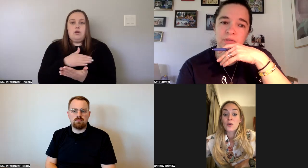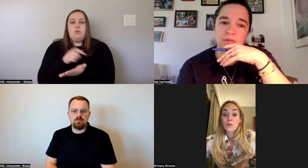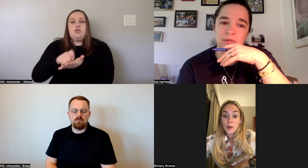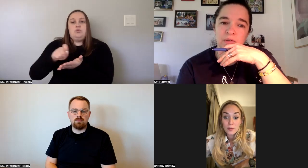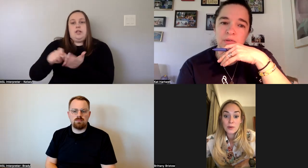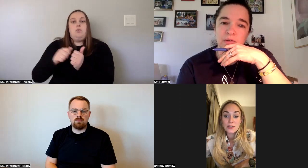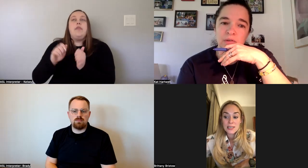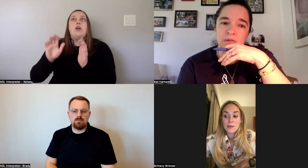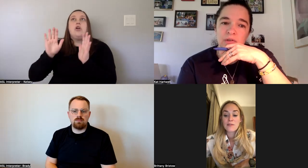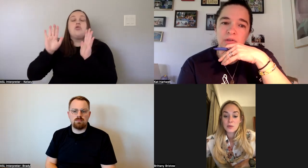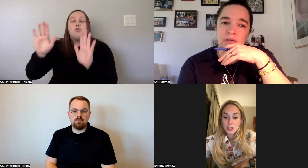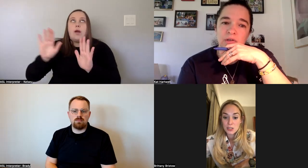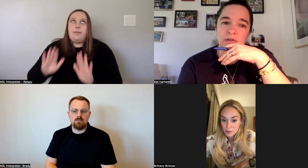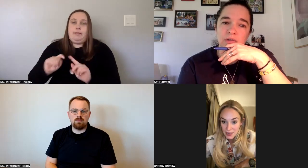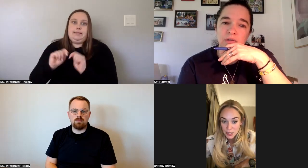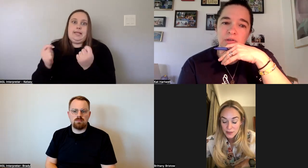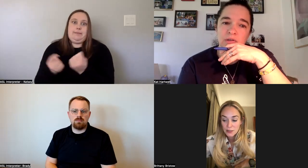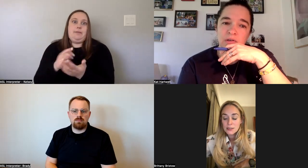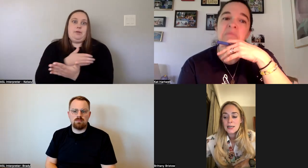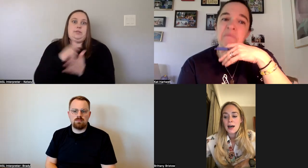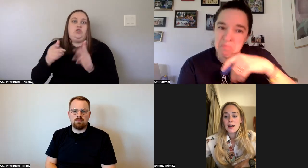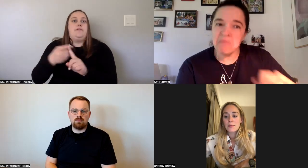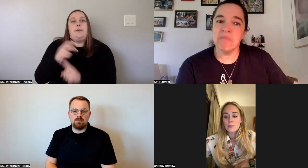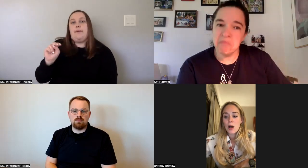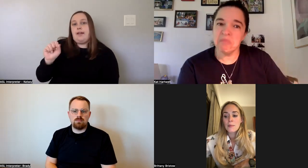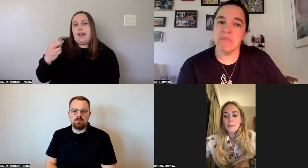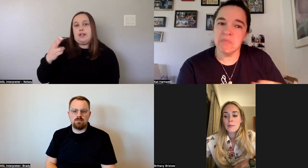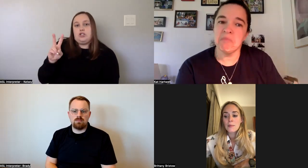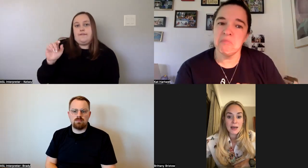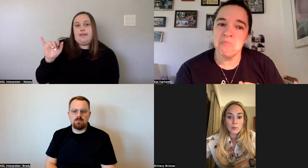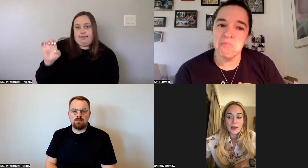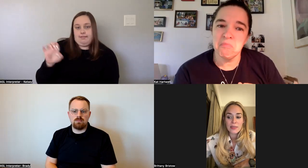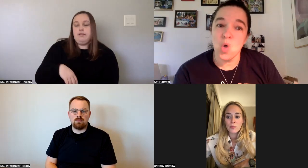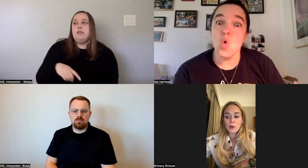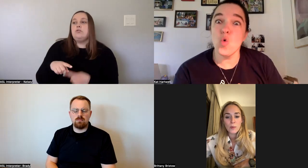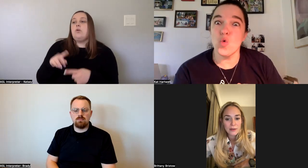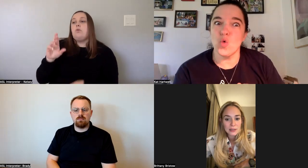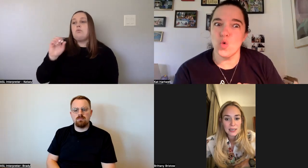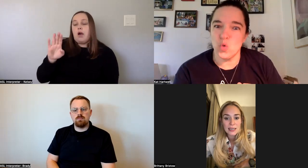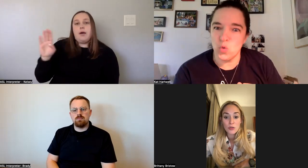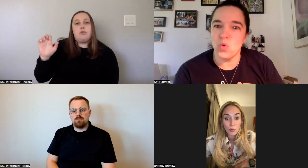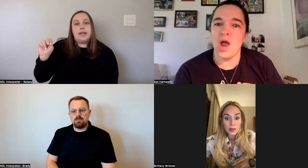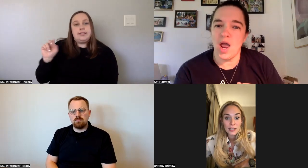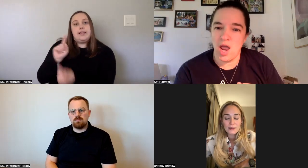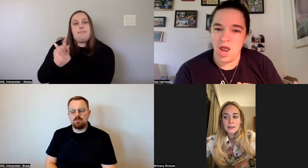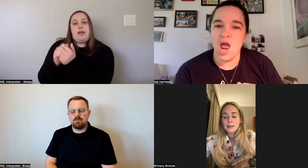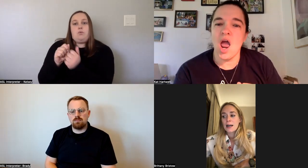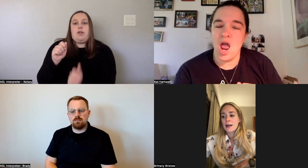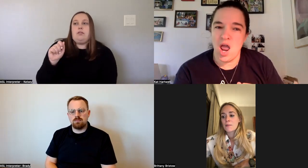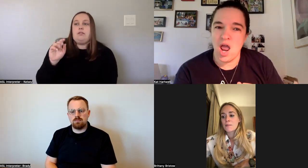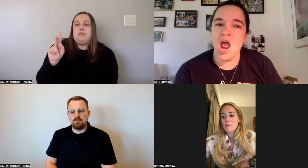an incredible team of musicians from Nashville. Rob and Brandon met with Will Weatherly, Heath